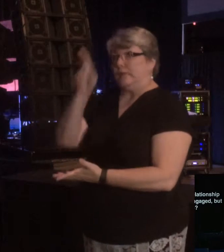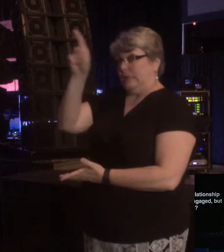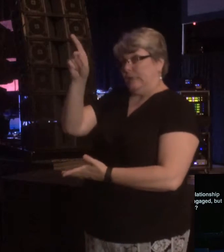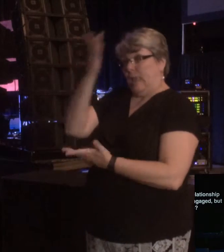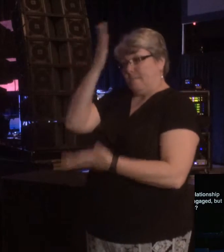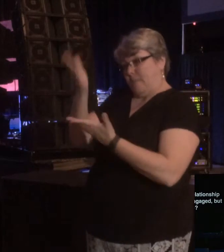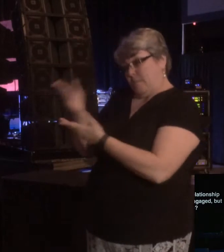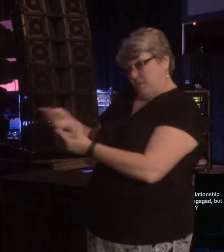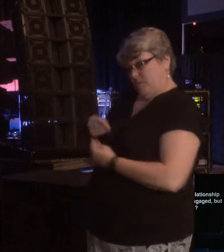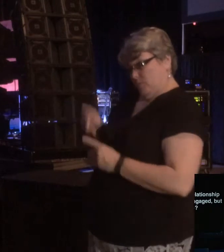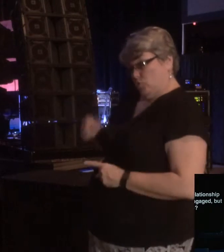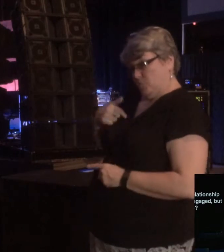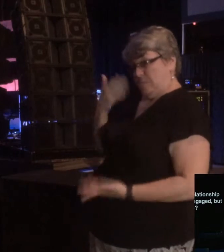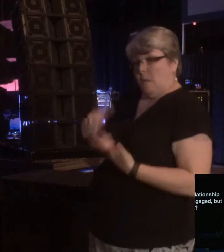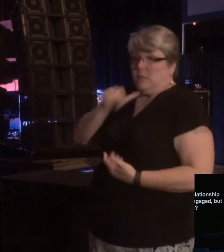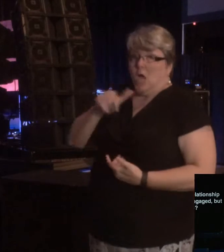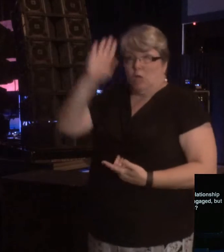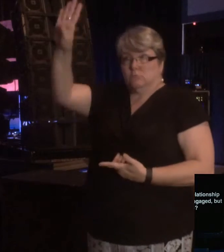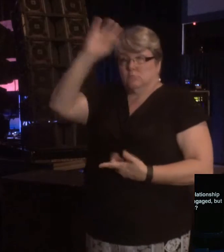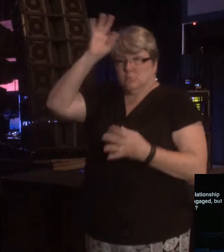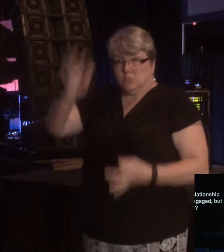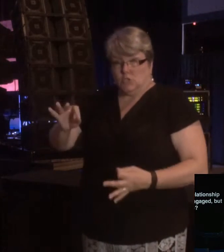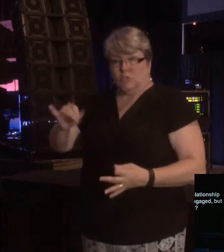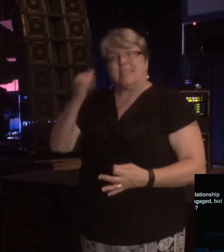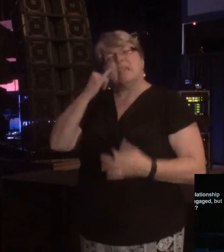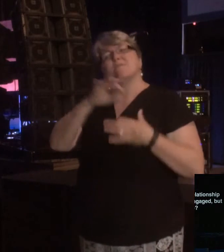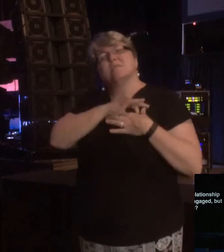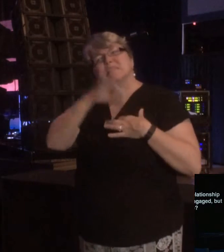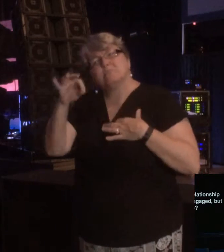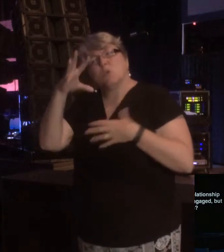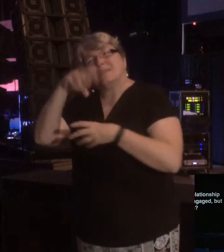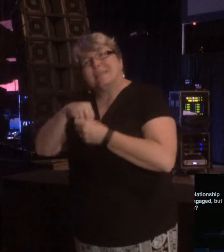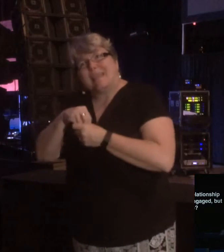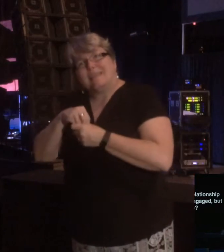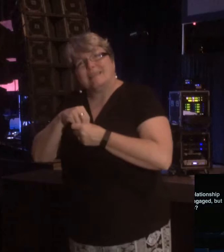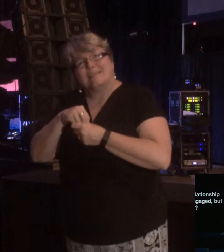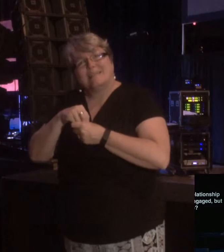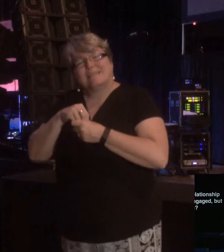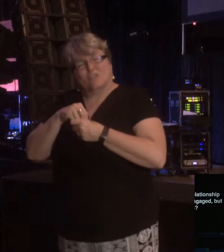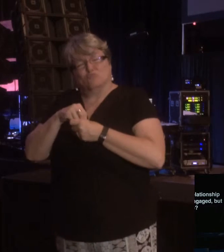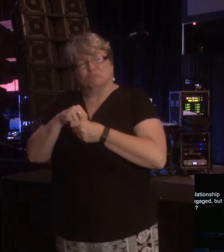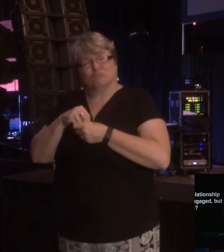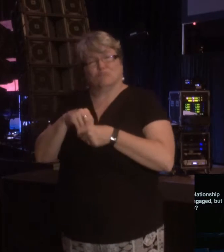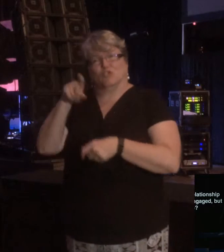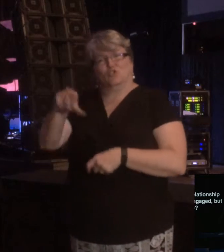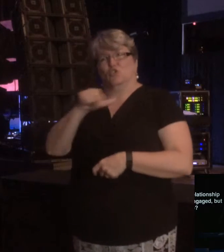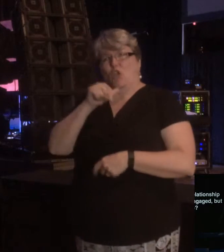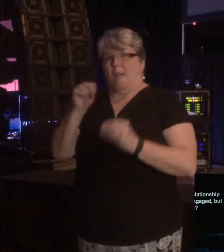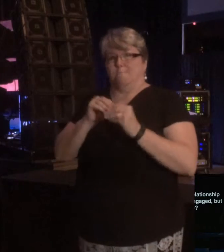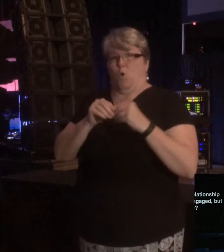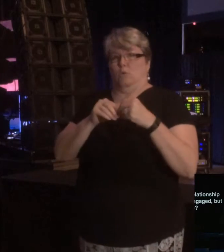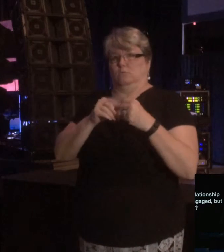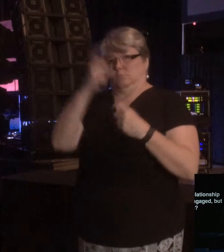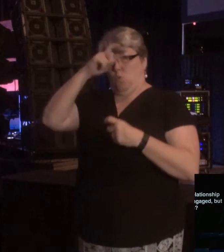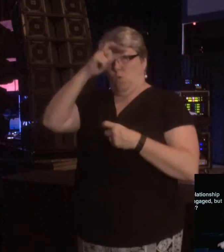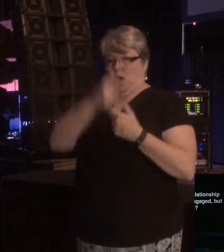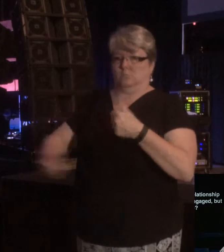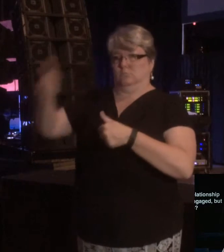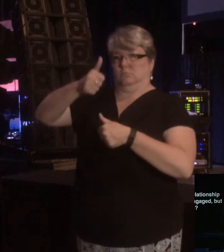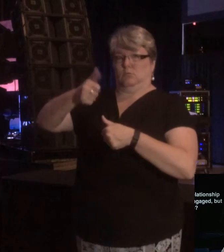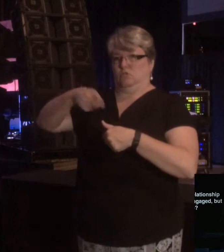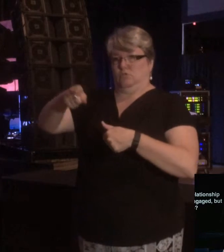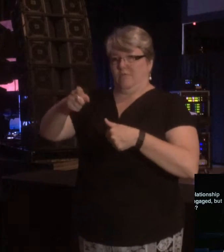where you have been waiting, and we can't tell you how long is too long to wait,